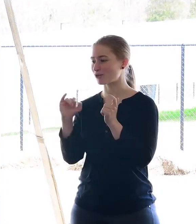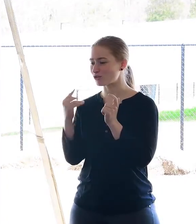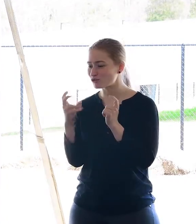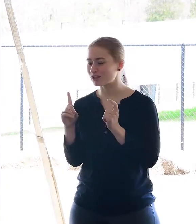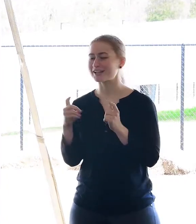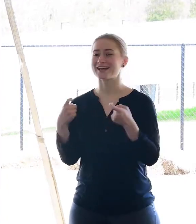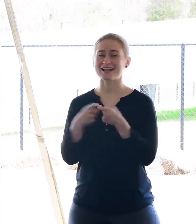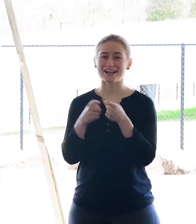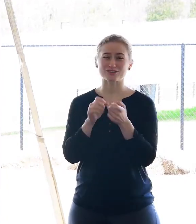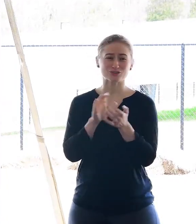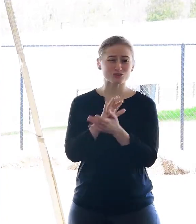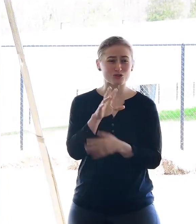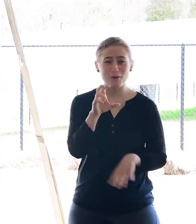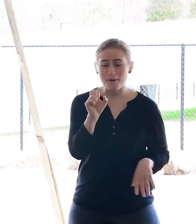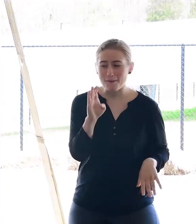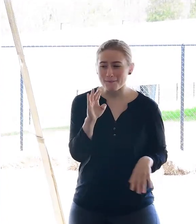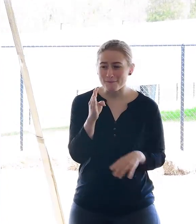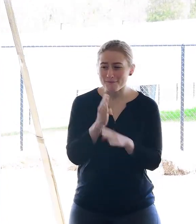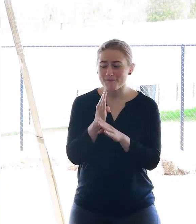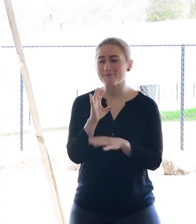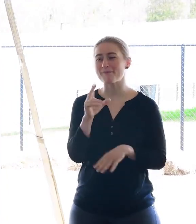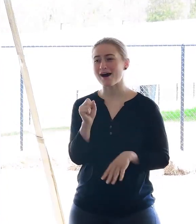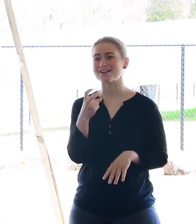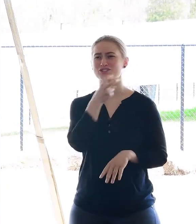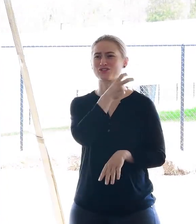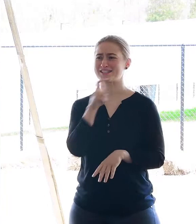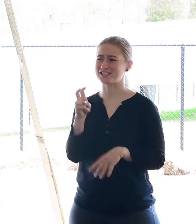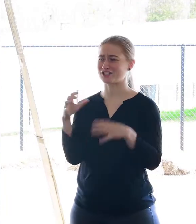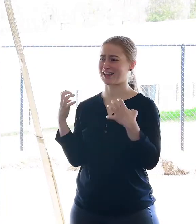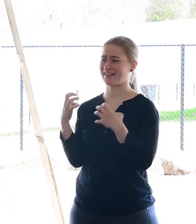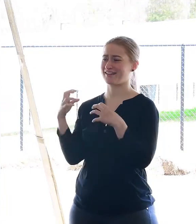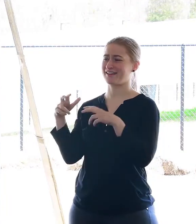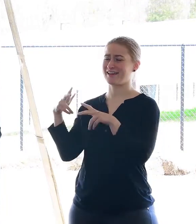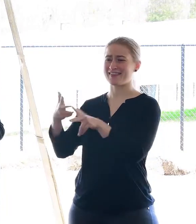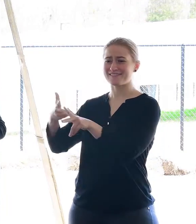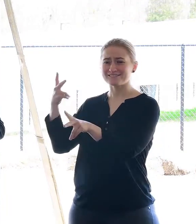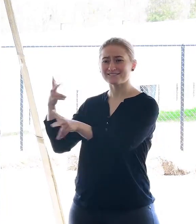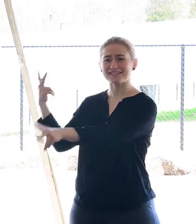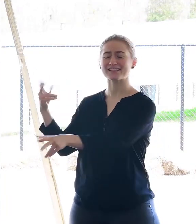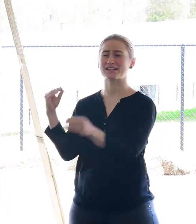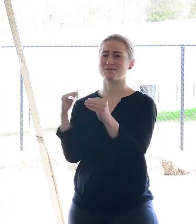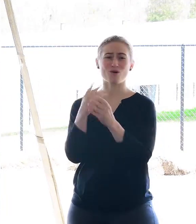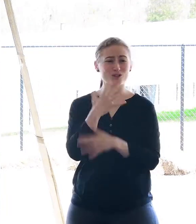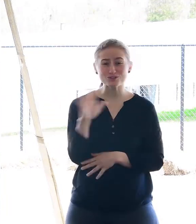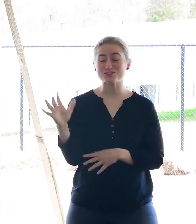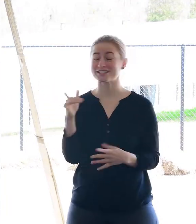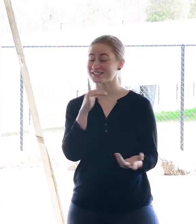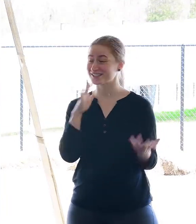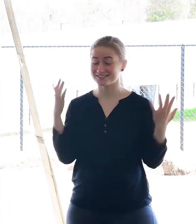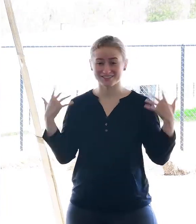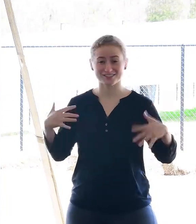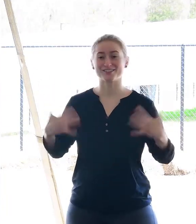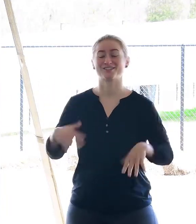electric school buses and transitioning the fleet and more trees, and so it was a good session.